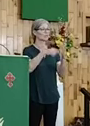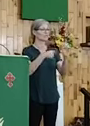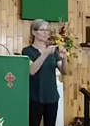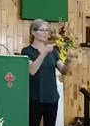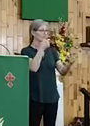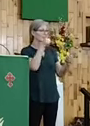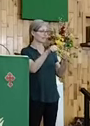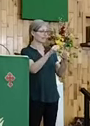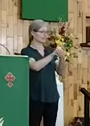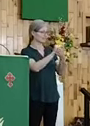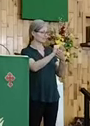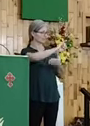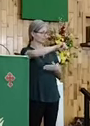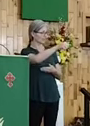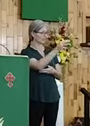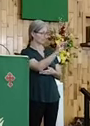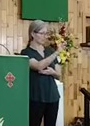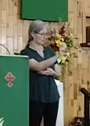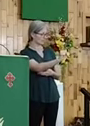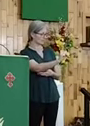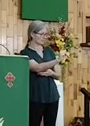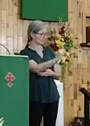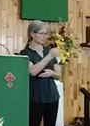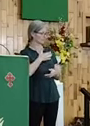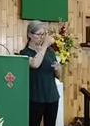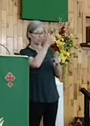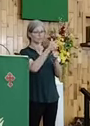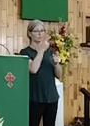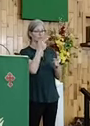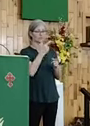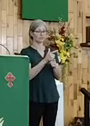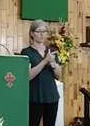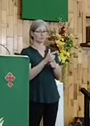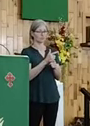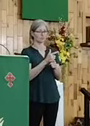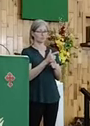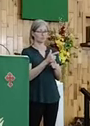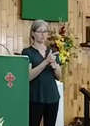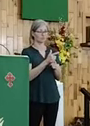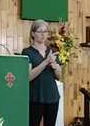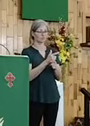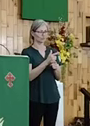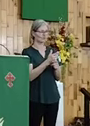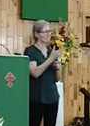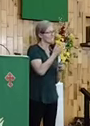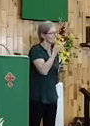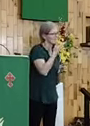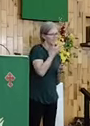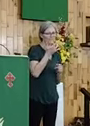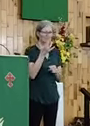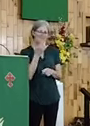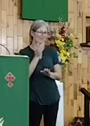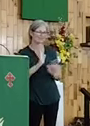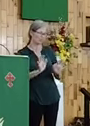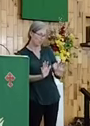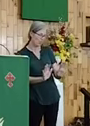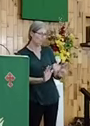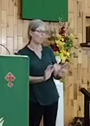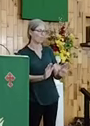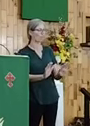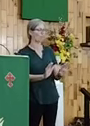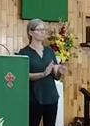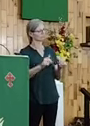St. James. My brothers and sisters, show no partiality as you adhere to the faith in